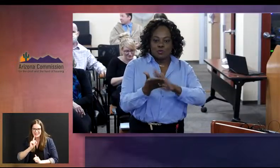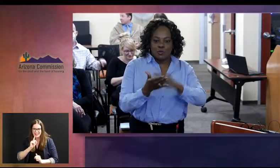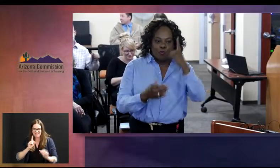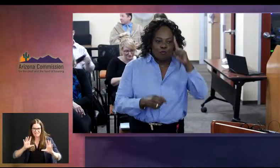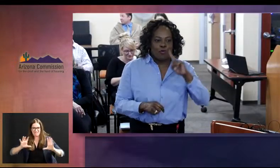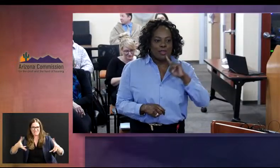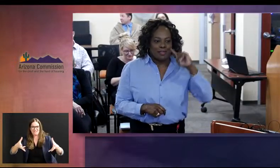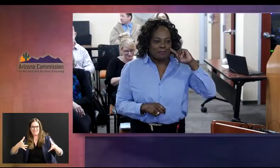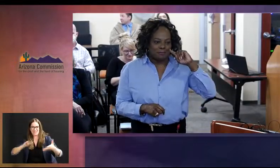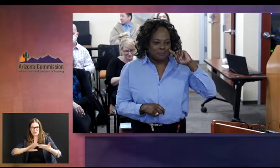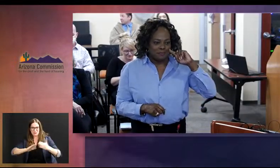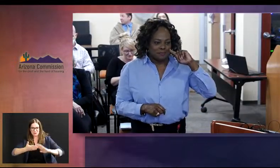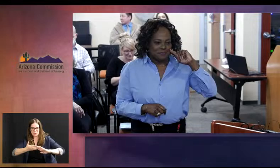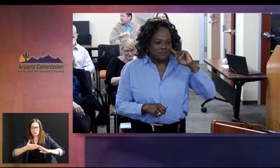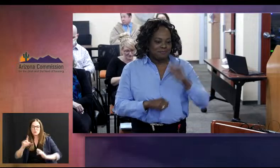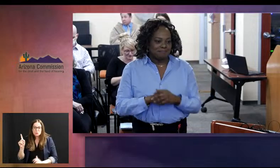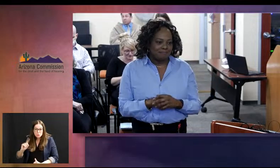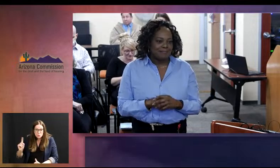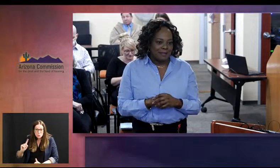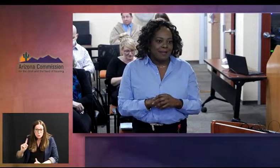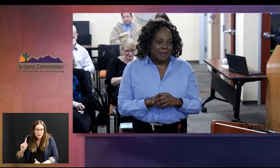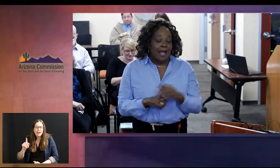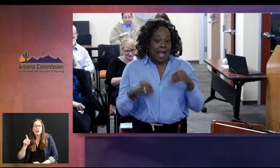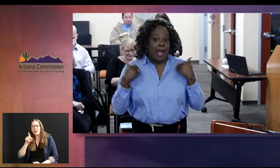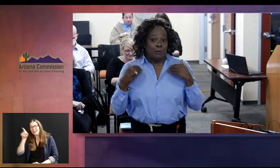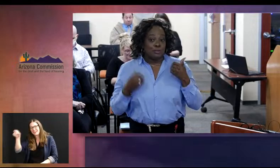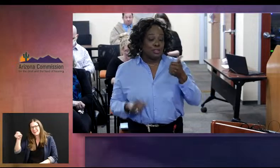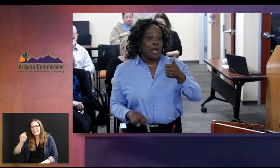at Eastern North Carolina School for the Deaf.